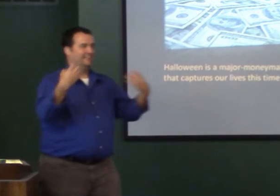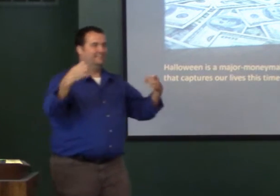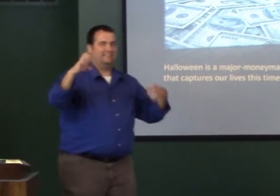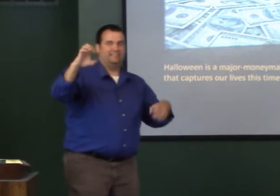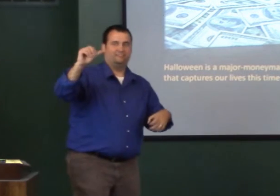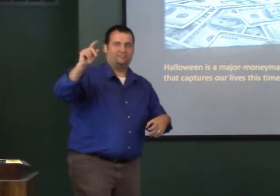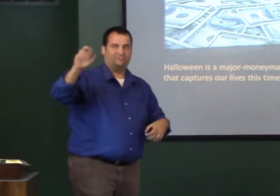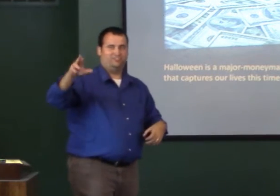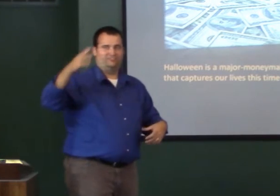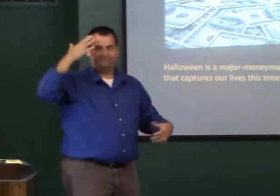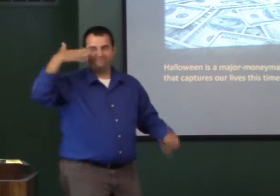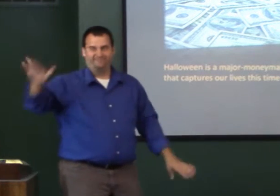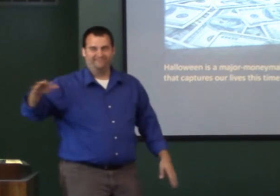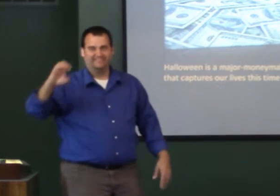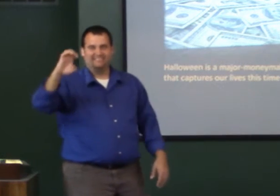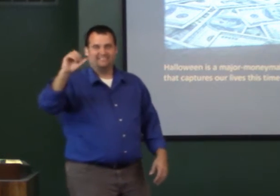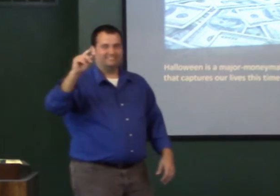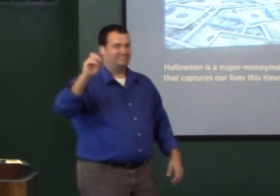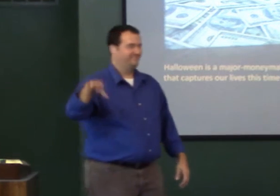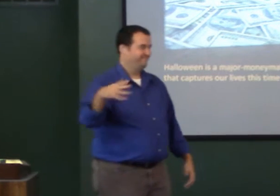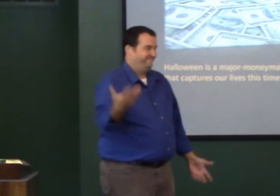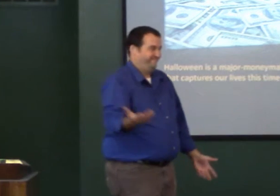Billy always goes fishing on that. Okay.